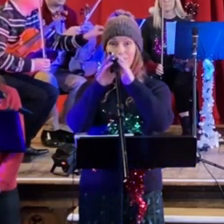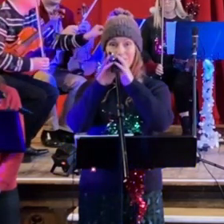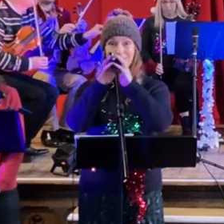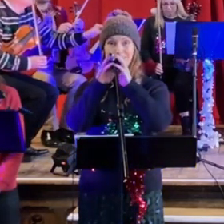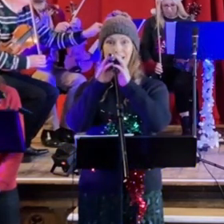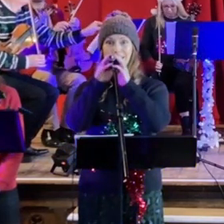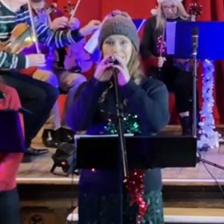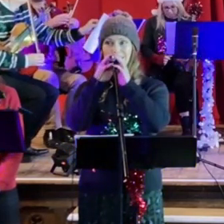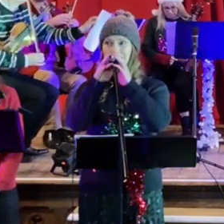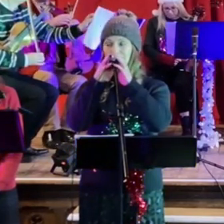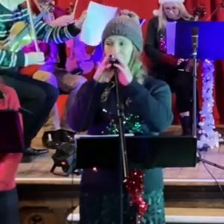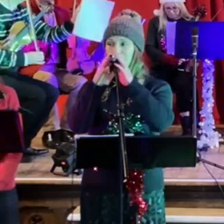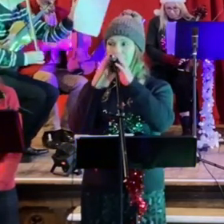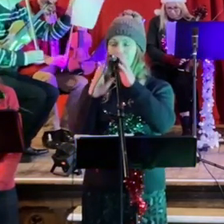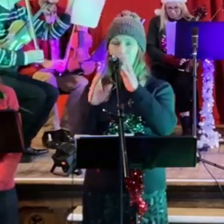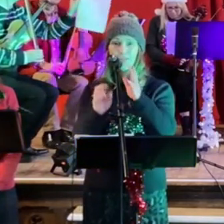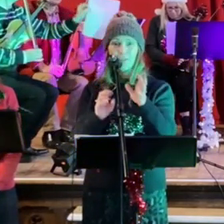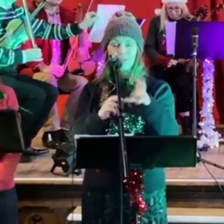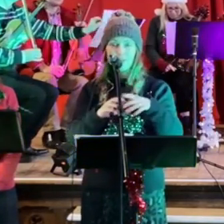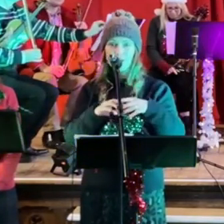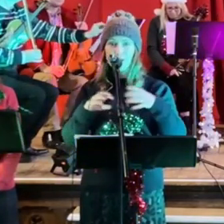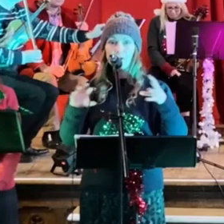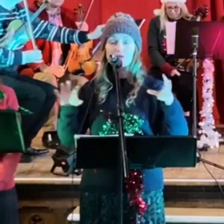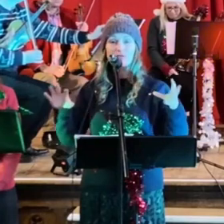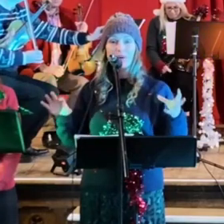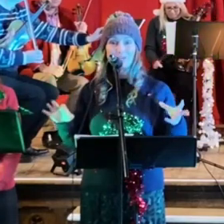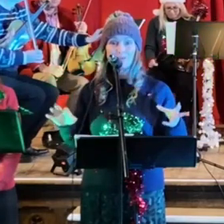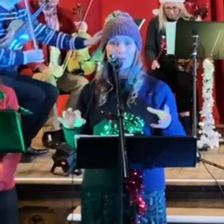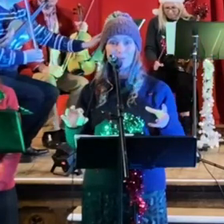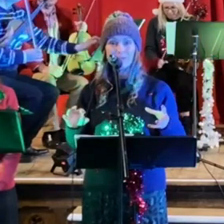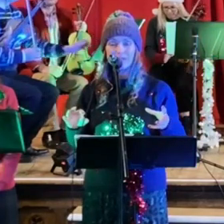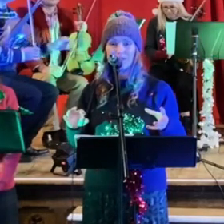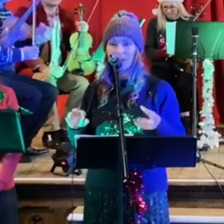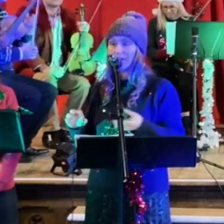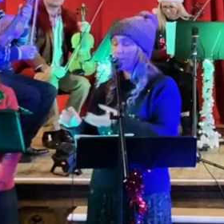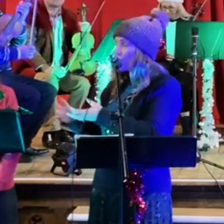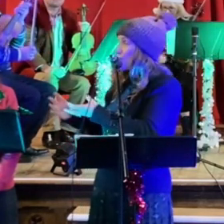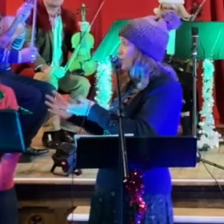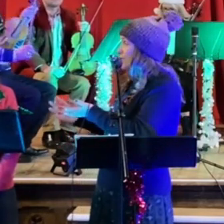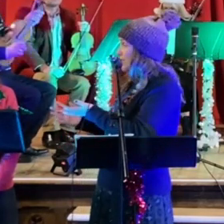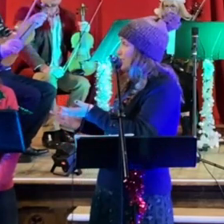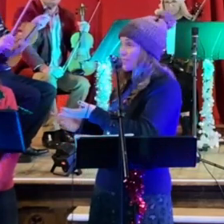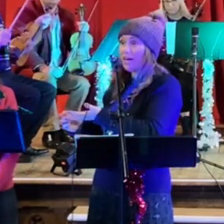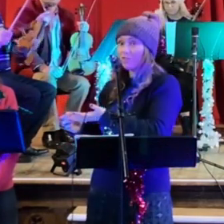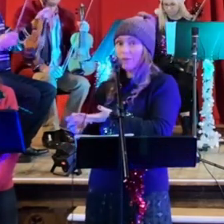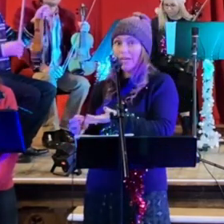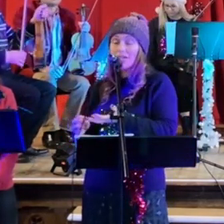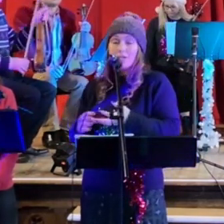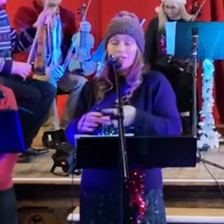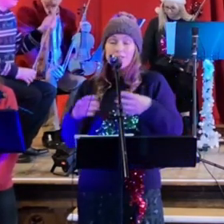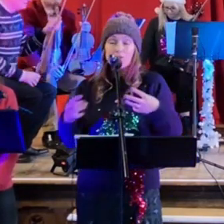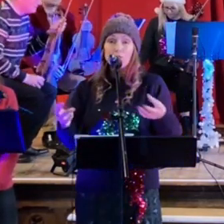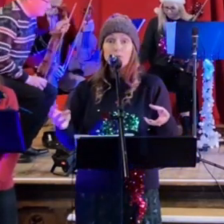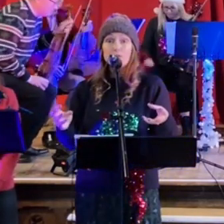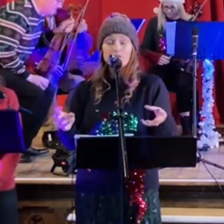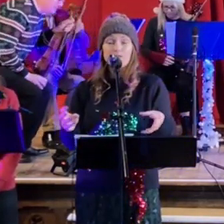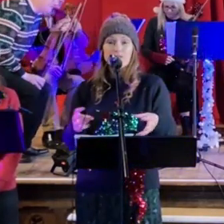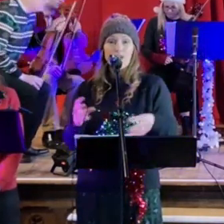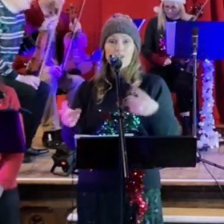the signing. This is something I've been doing at lots of my schools this year, and I know other teachers have been, because it's so wonderful to learn a